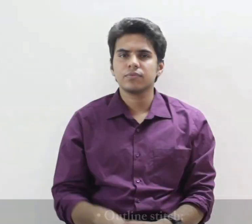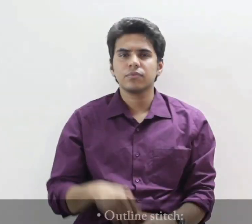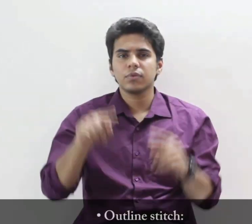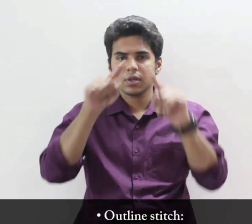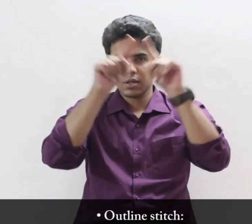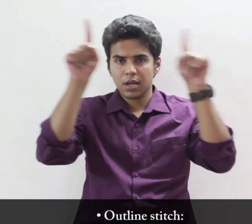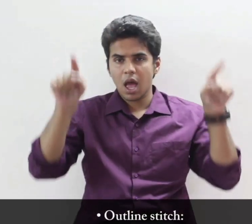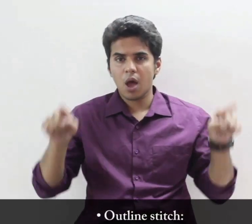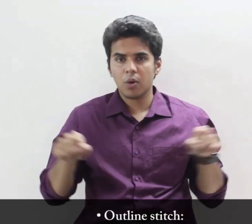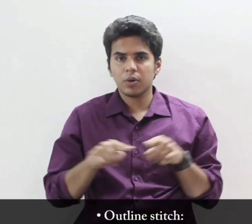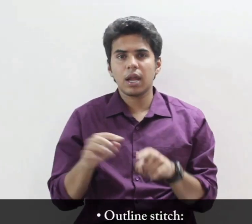Outline stitch.